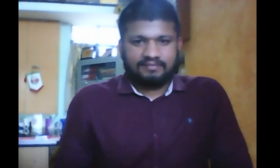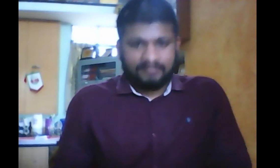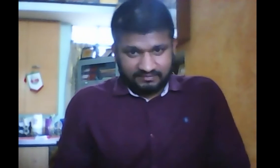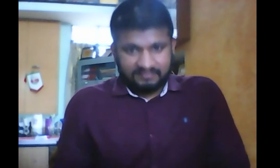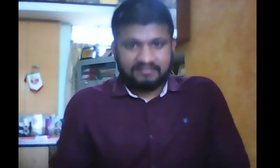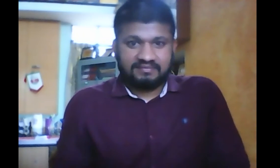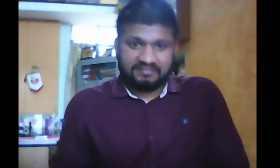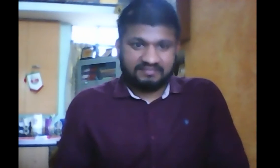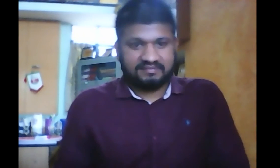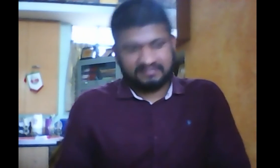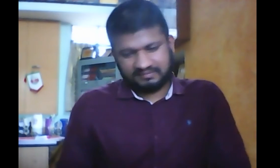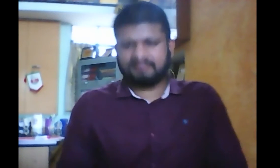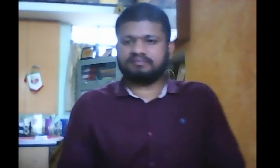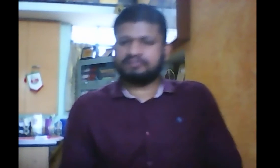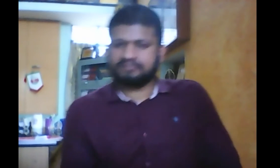She is beautiful.